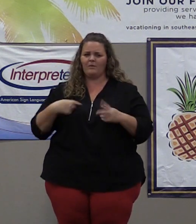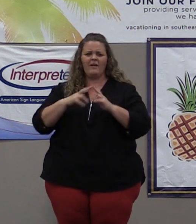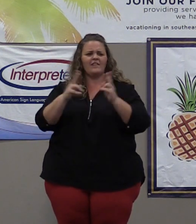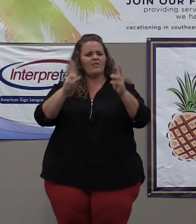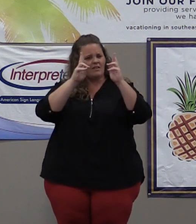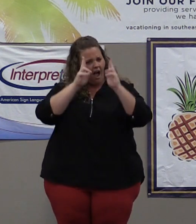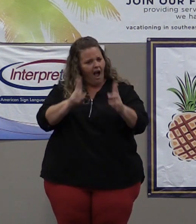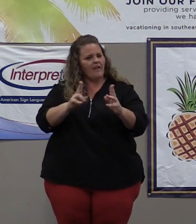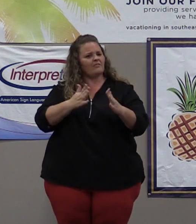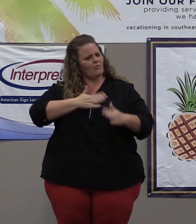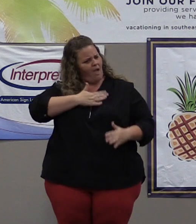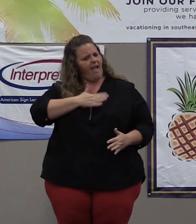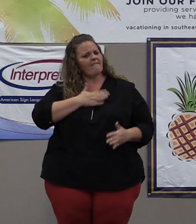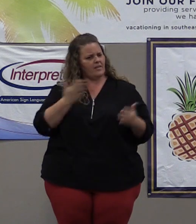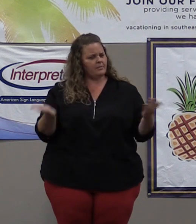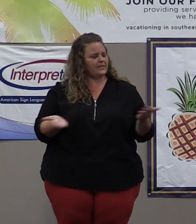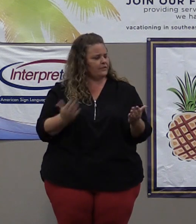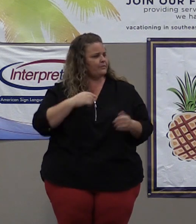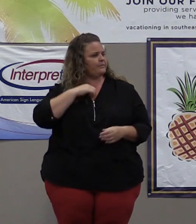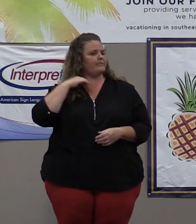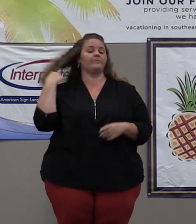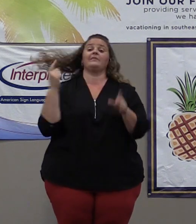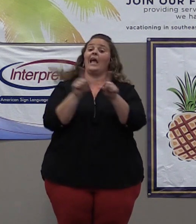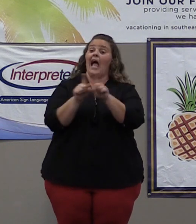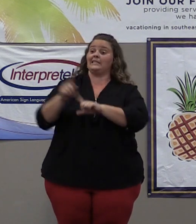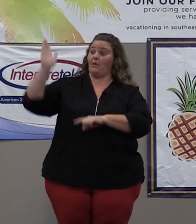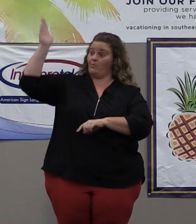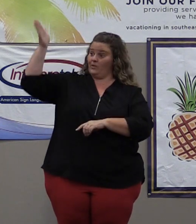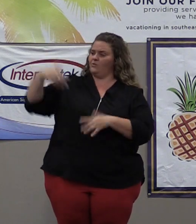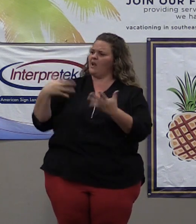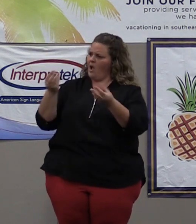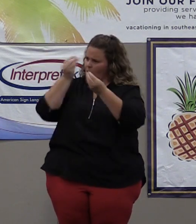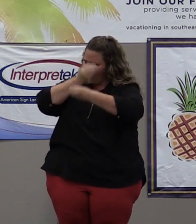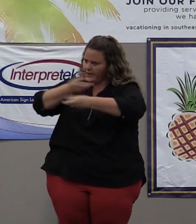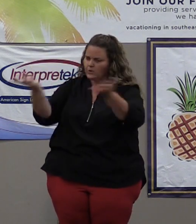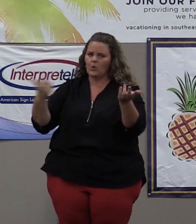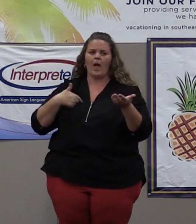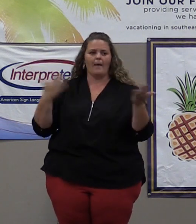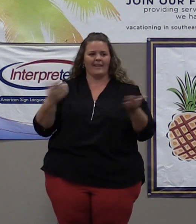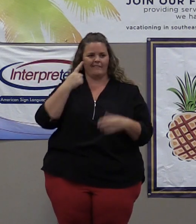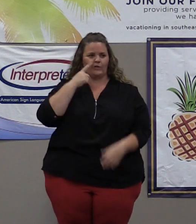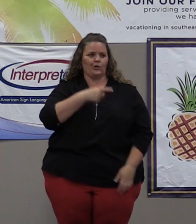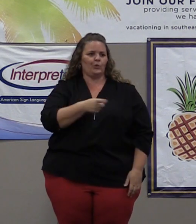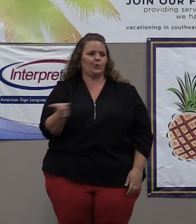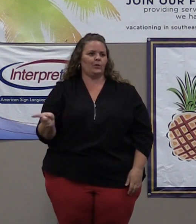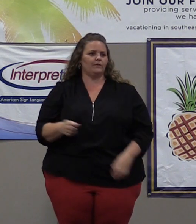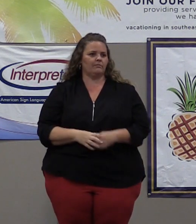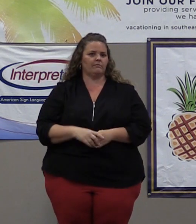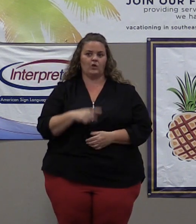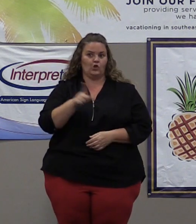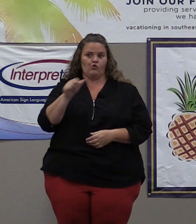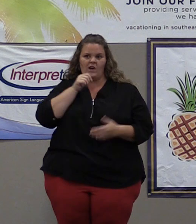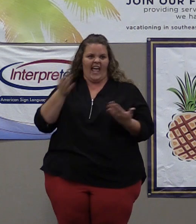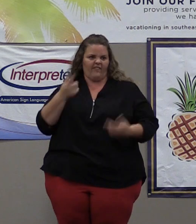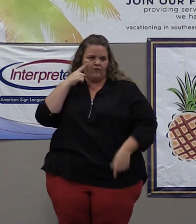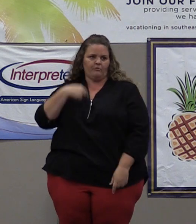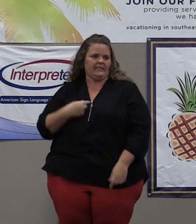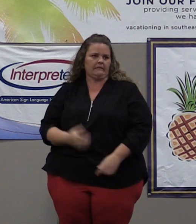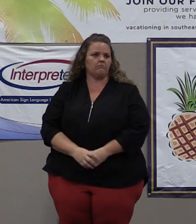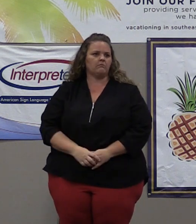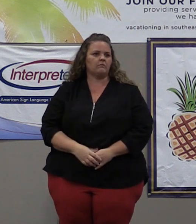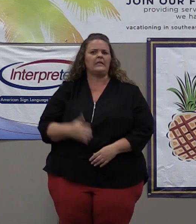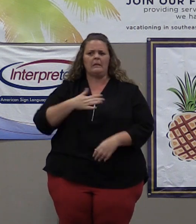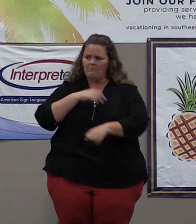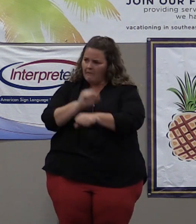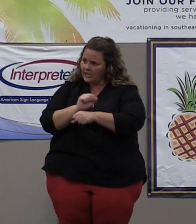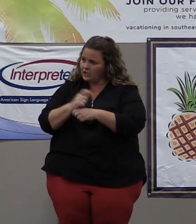very honored and grateful to be here. As a presenter, I want you to know I'm here for you. You're not here for me. My